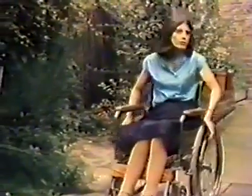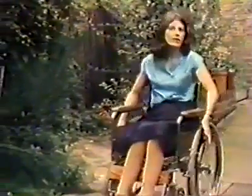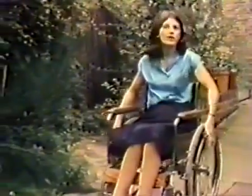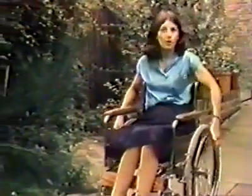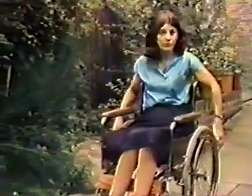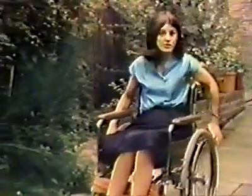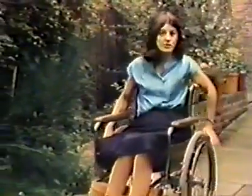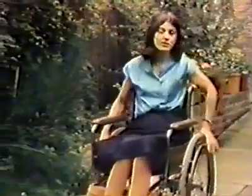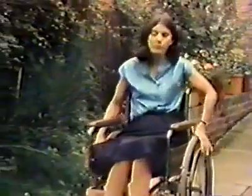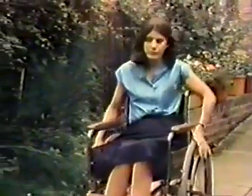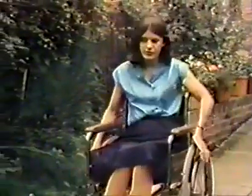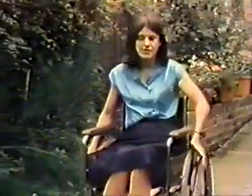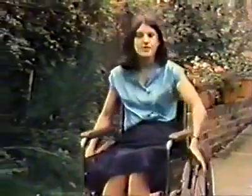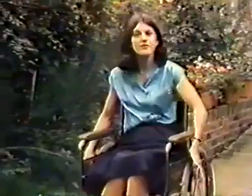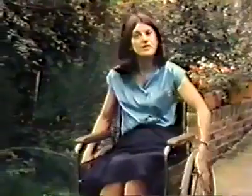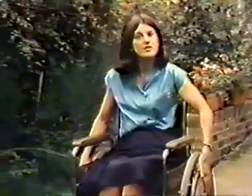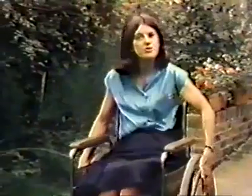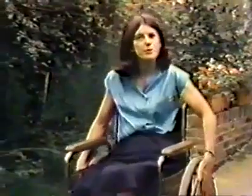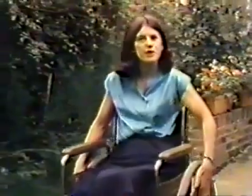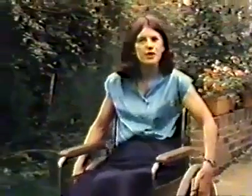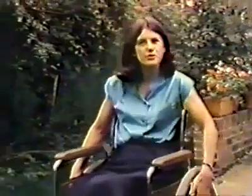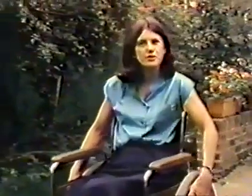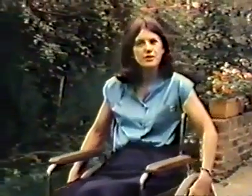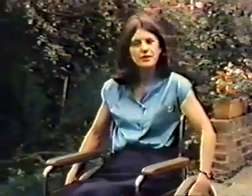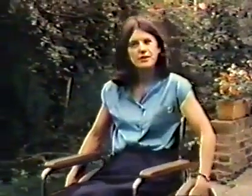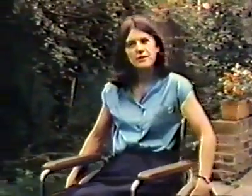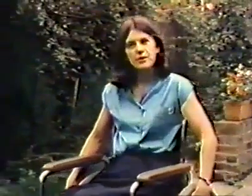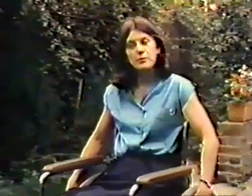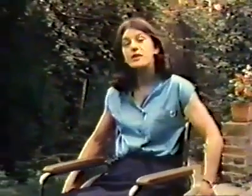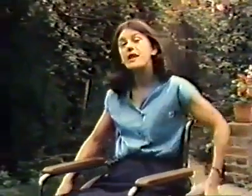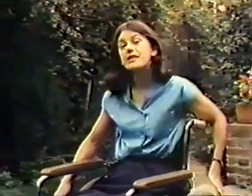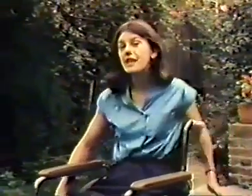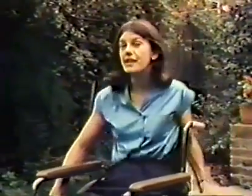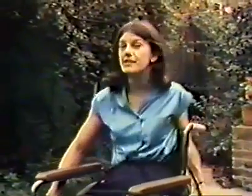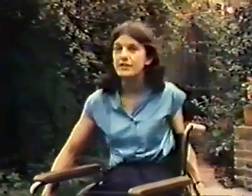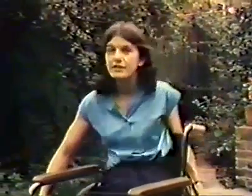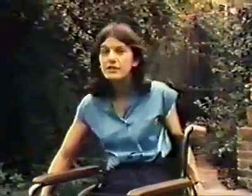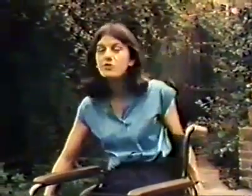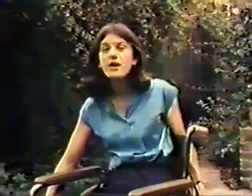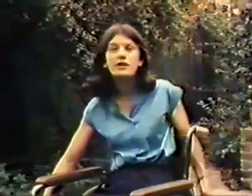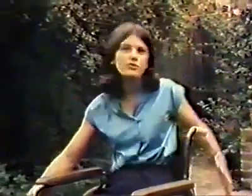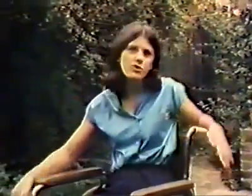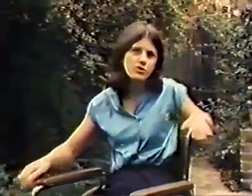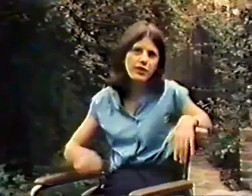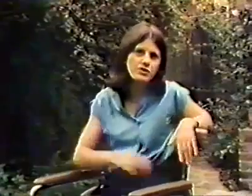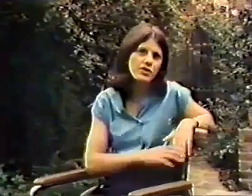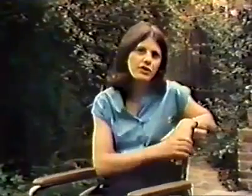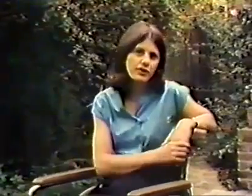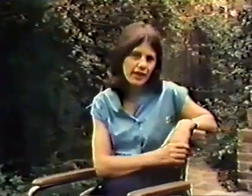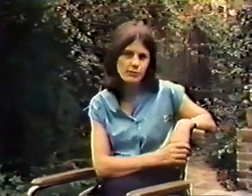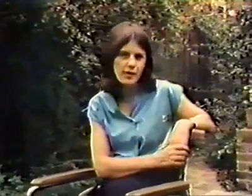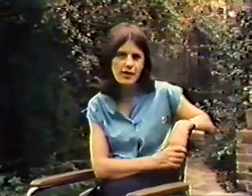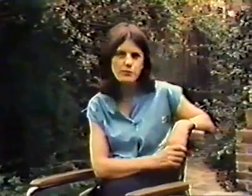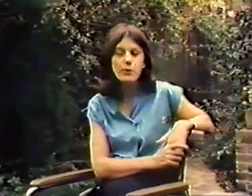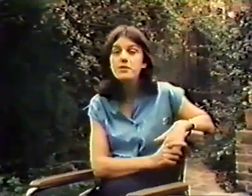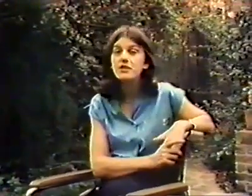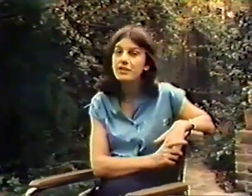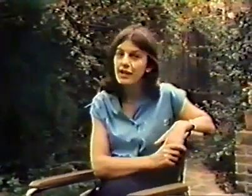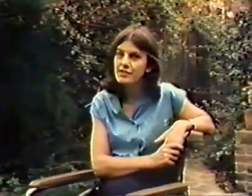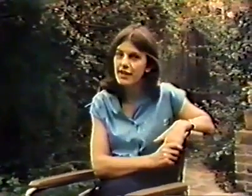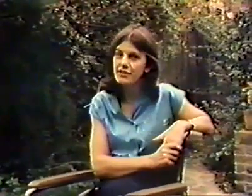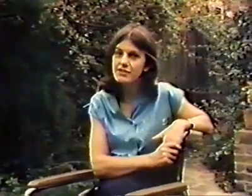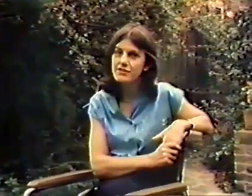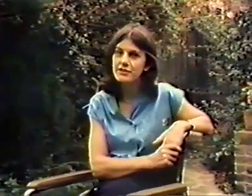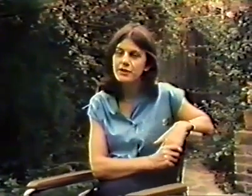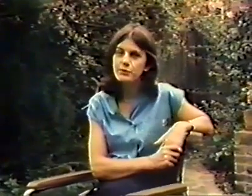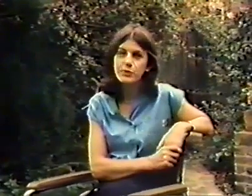People were feeling confident and hopeful as the 70s drew to a close. But in 1980, as Reagan rode to victory on a campaign promising to